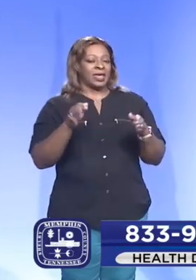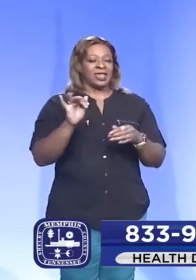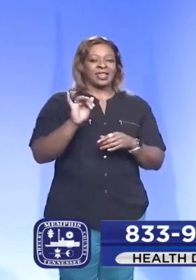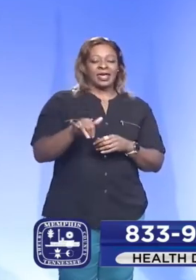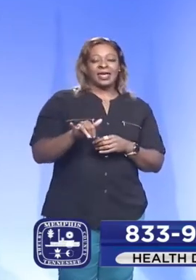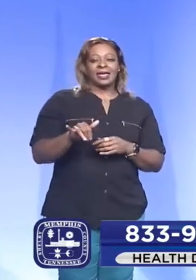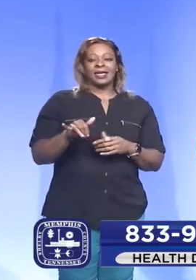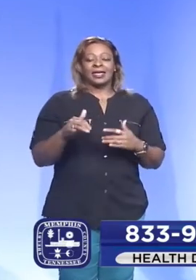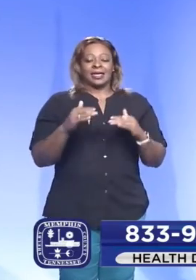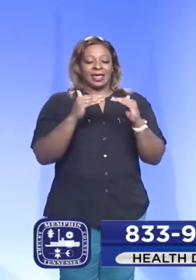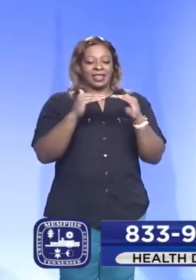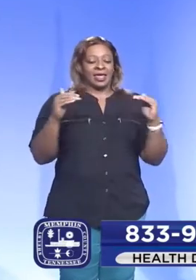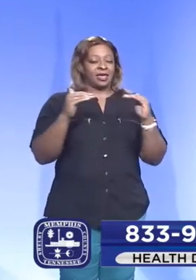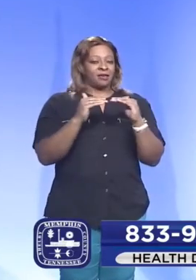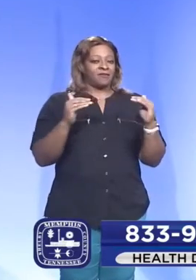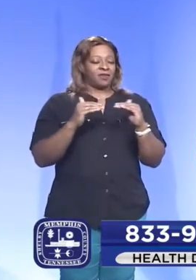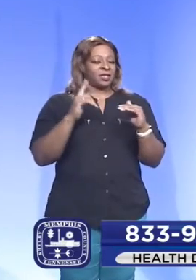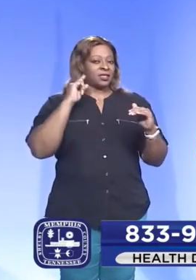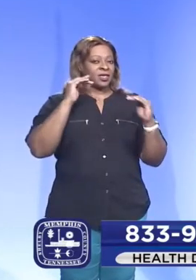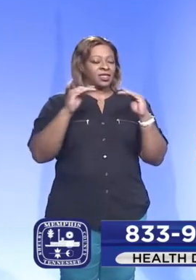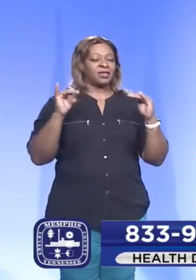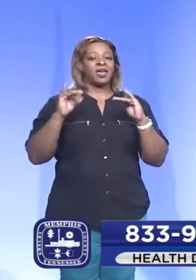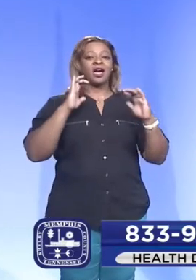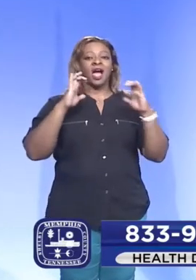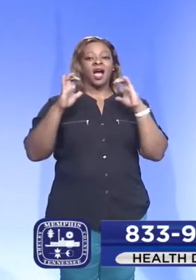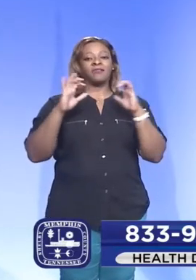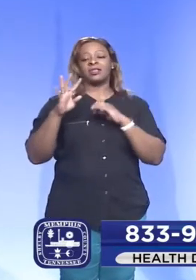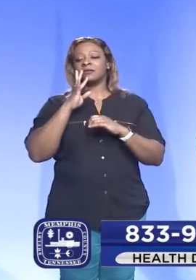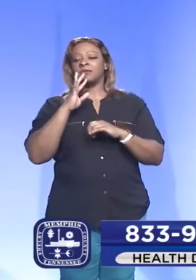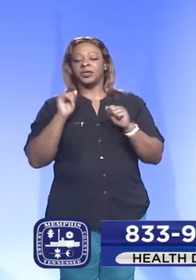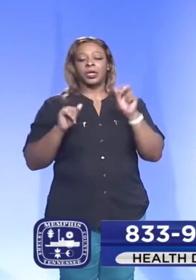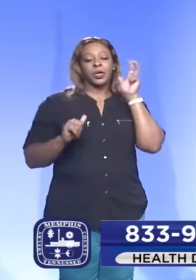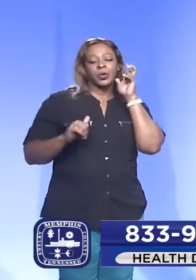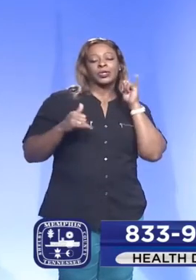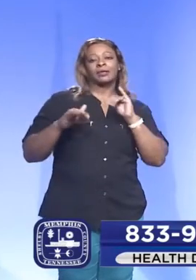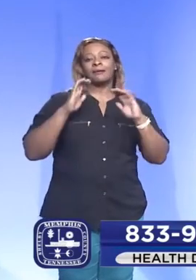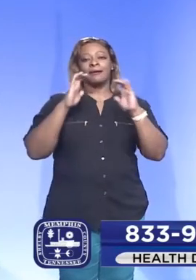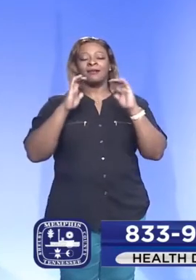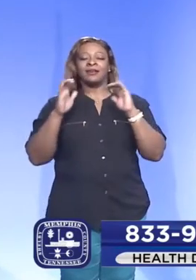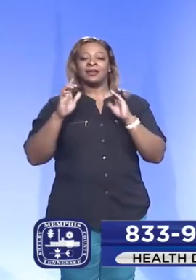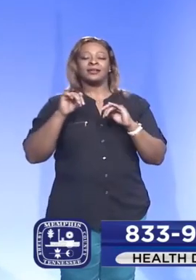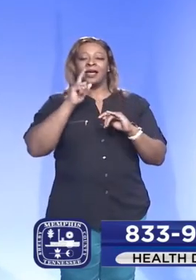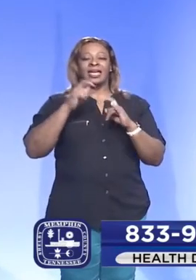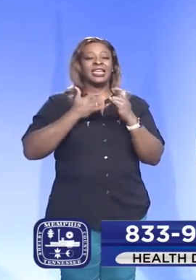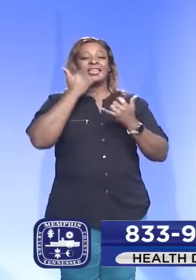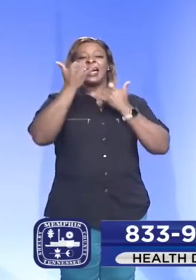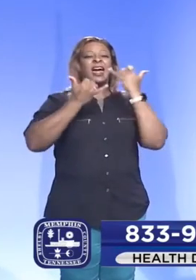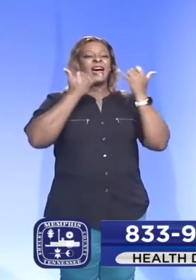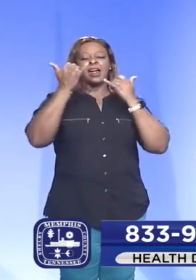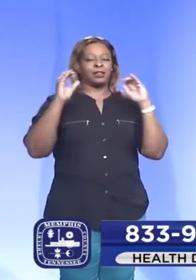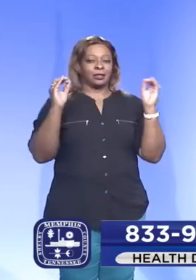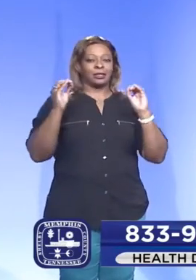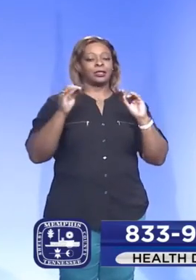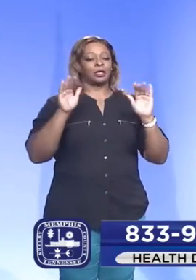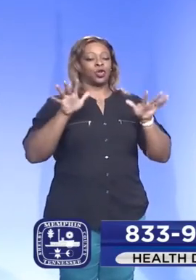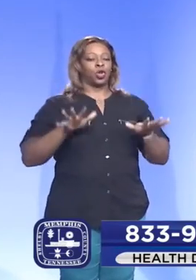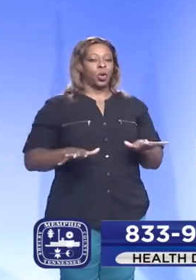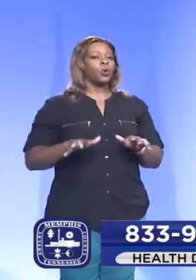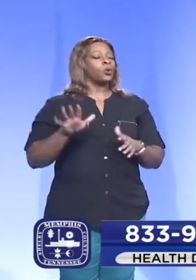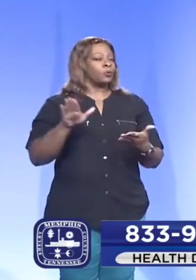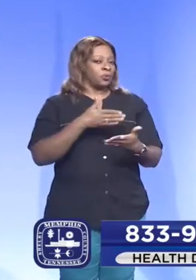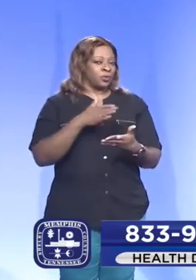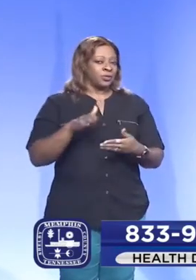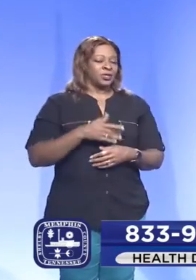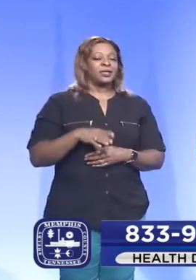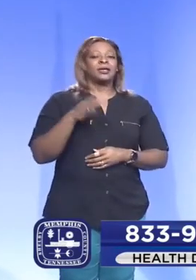a level that conversational speech can occur and people do not have to yell. Last thing